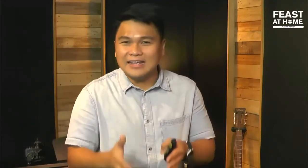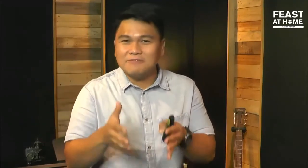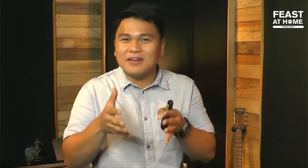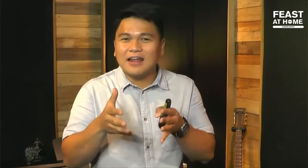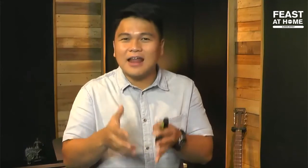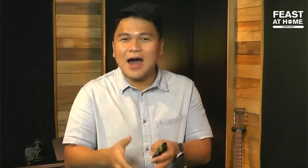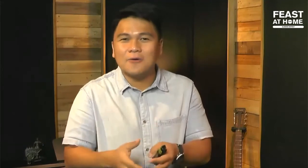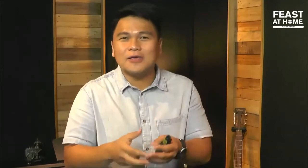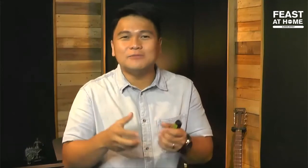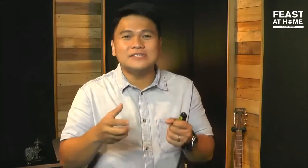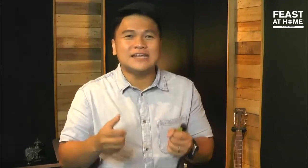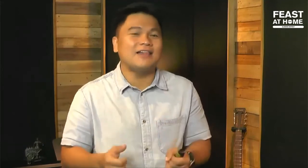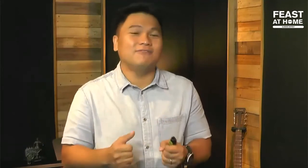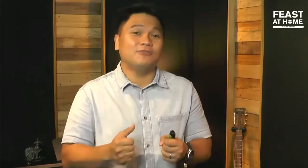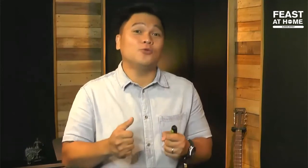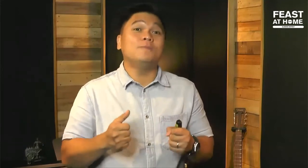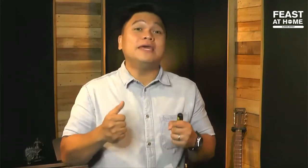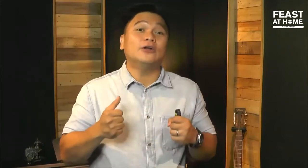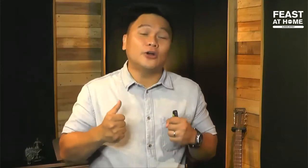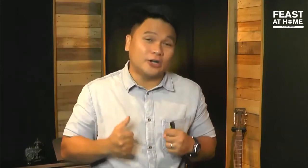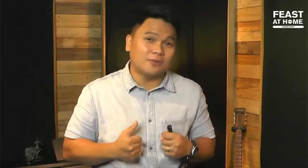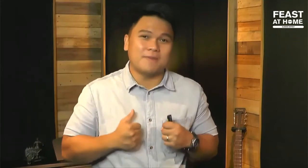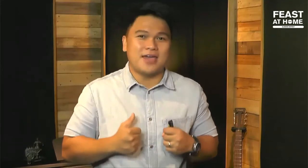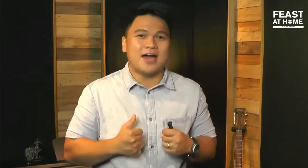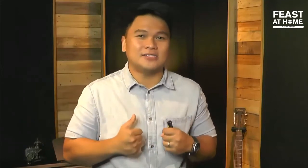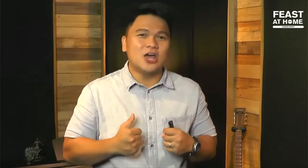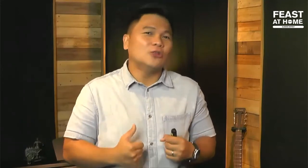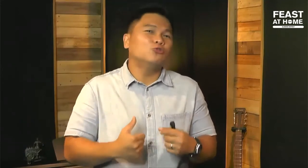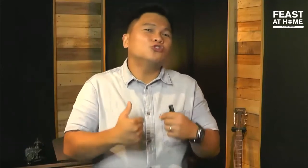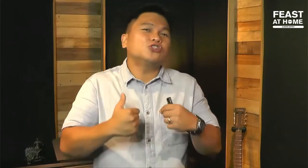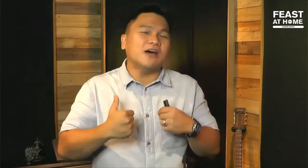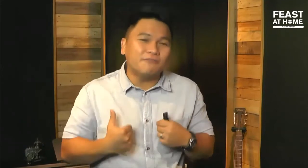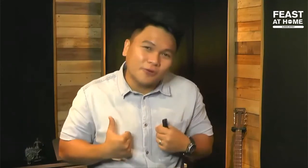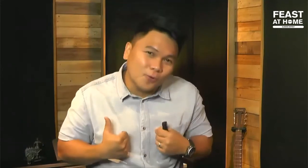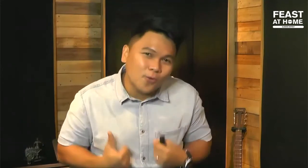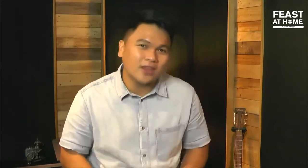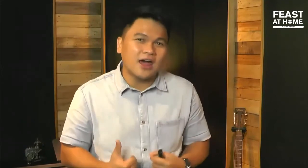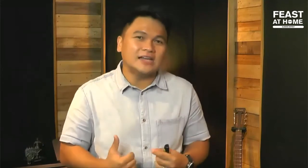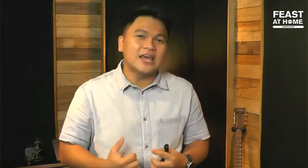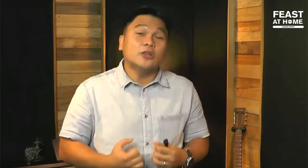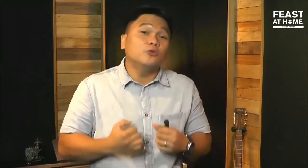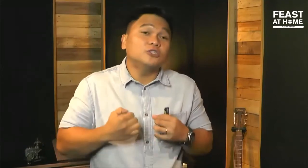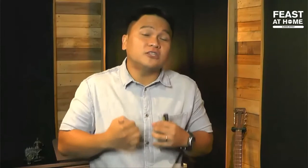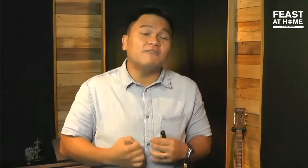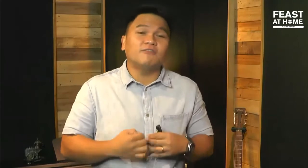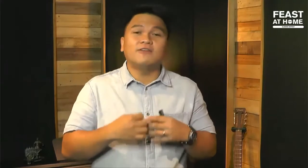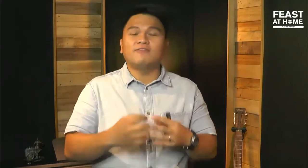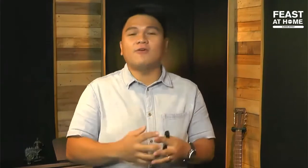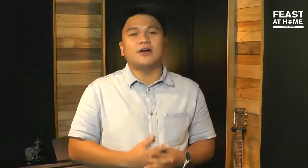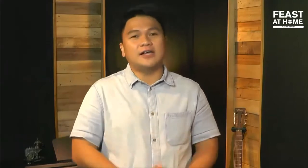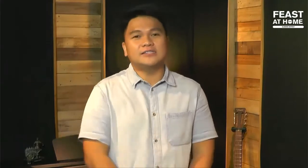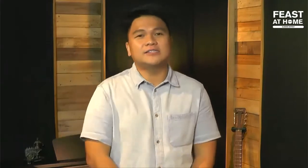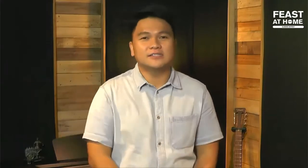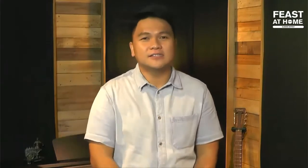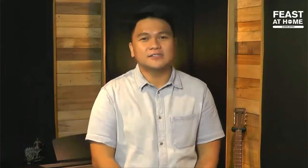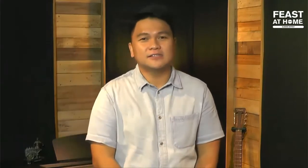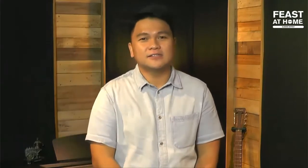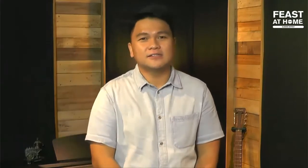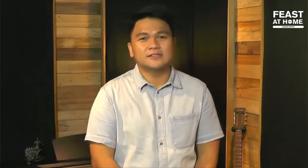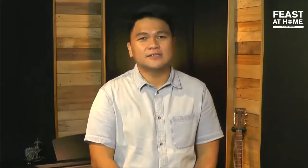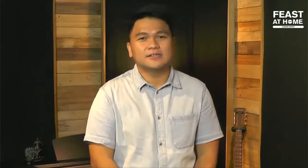and even allow Himself to be hurt by us, to suffer with us, to suffer for us.